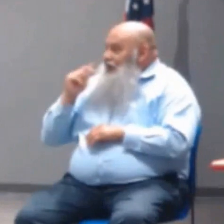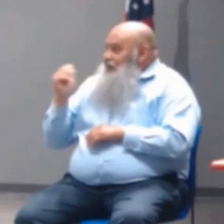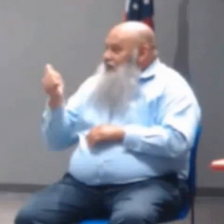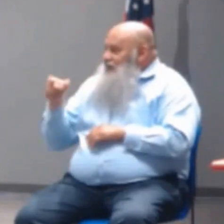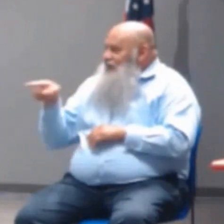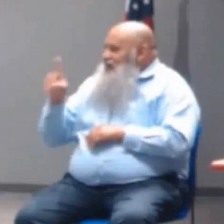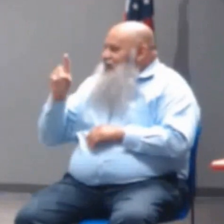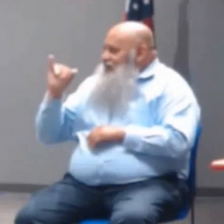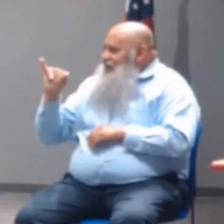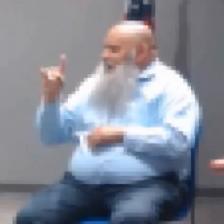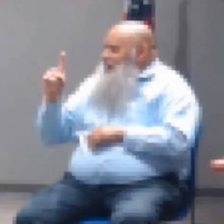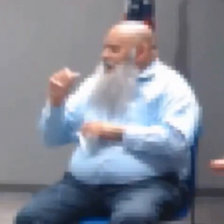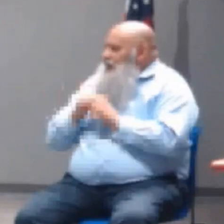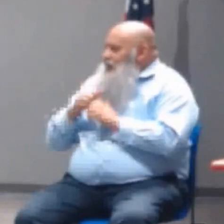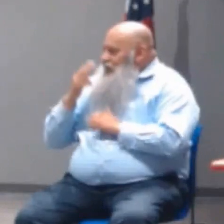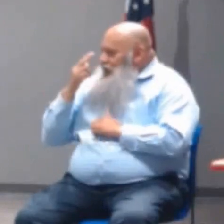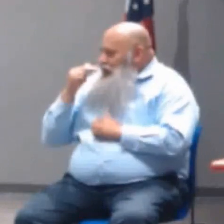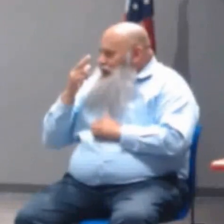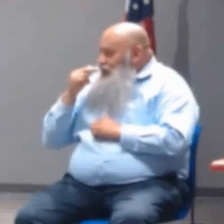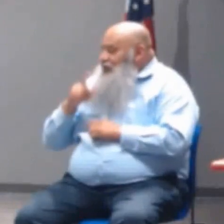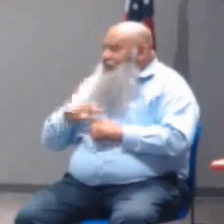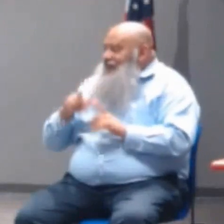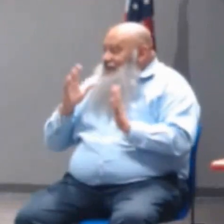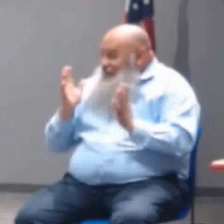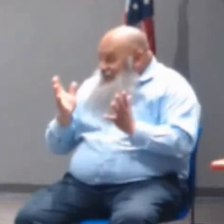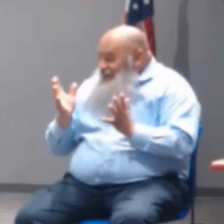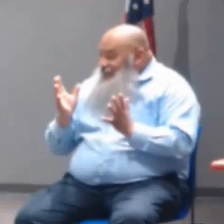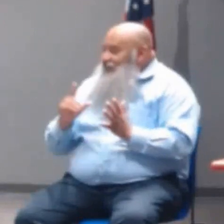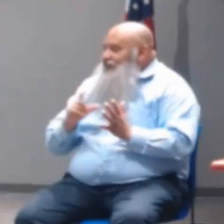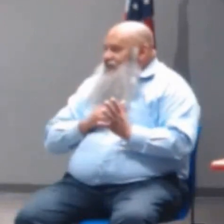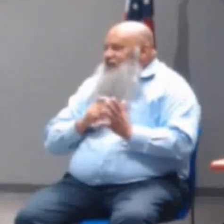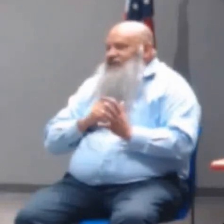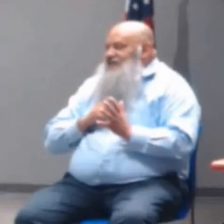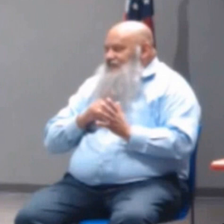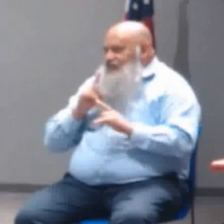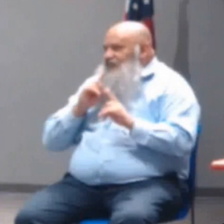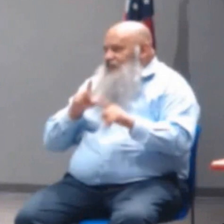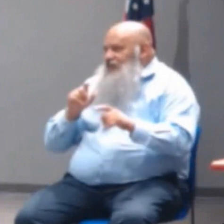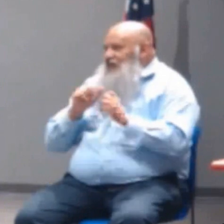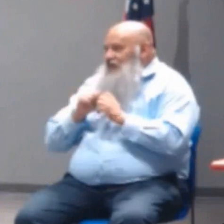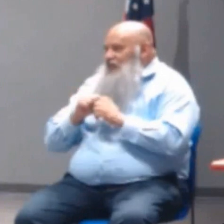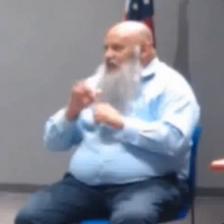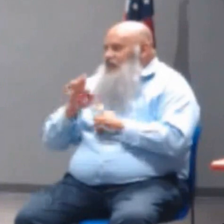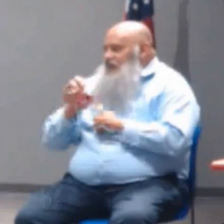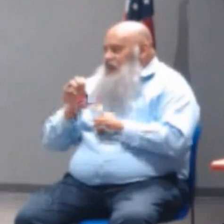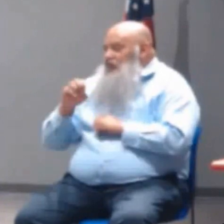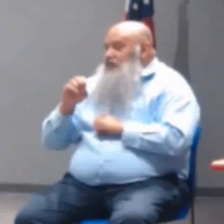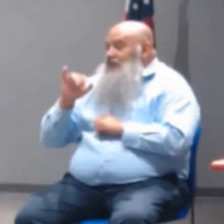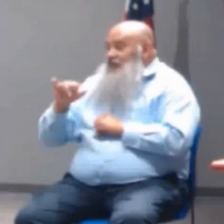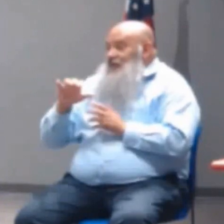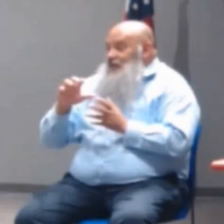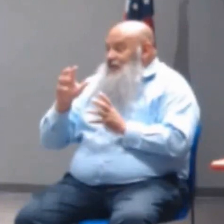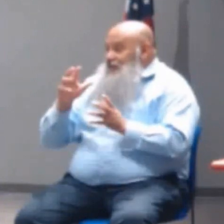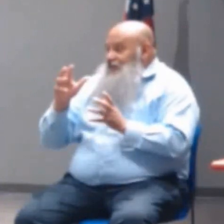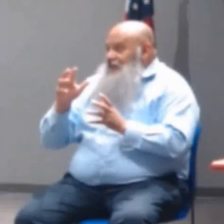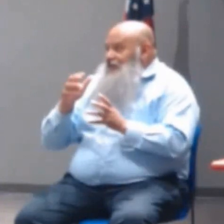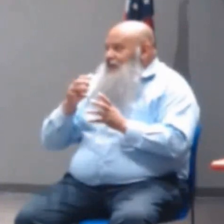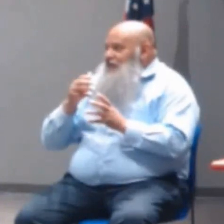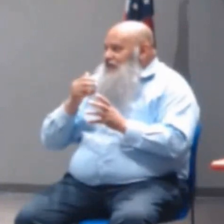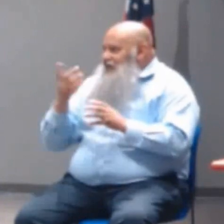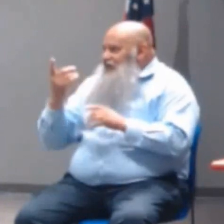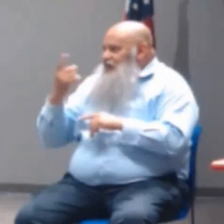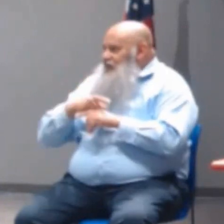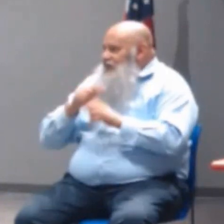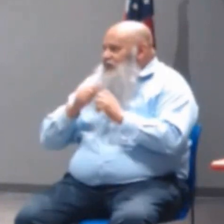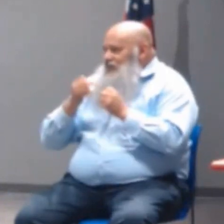humor. But the police responded in force, and the melee lasted for several days with dozens of